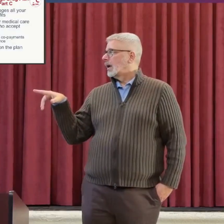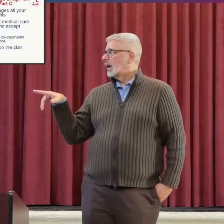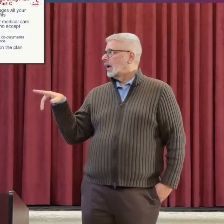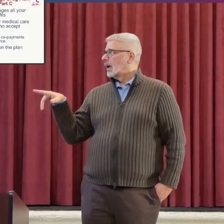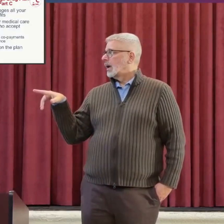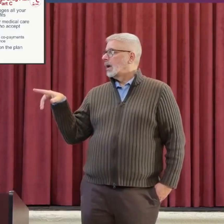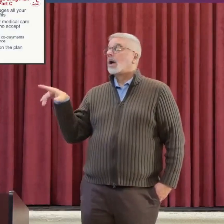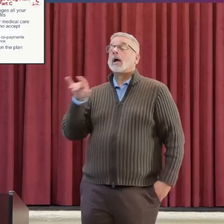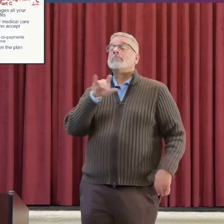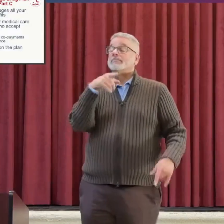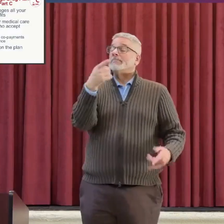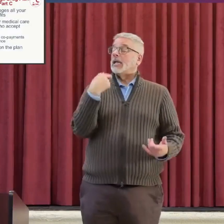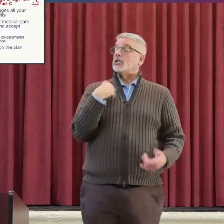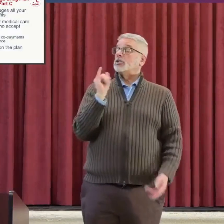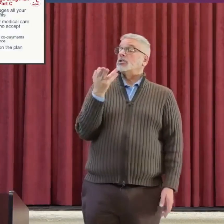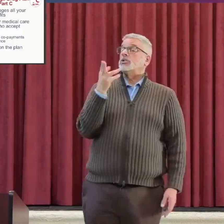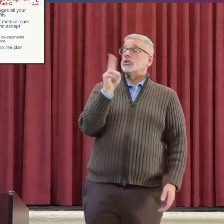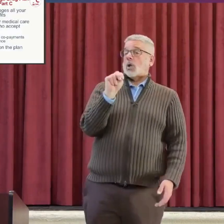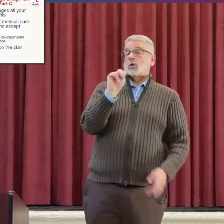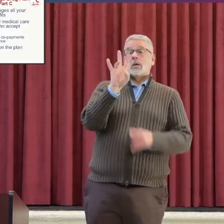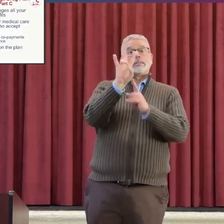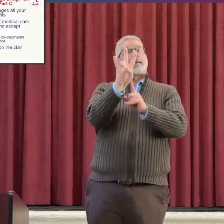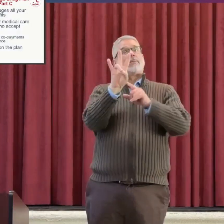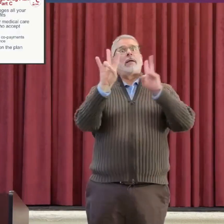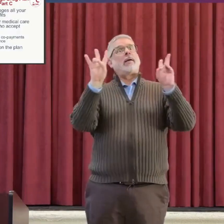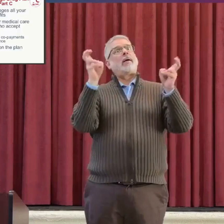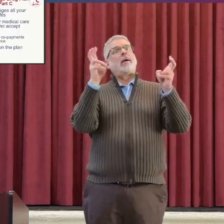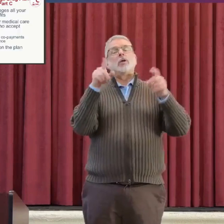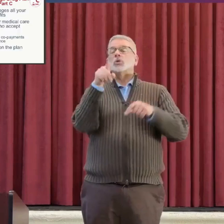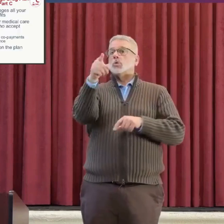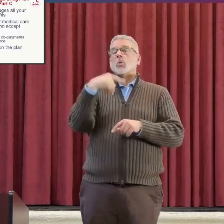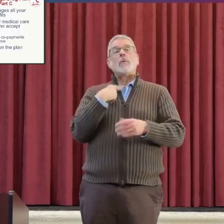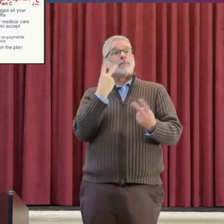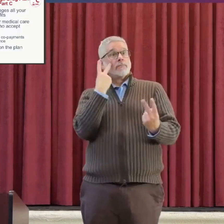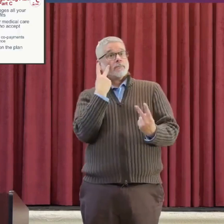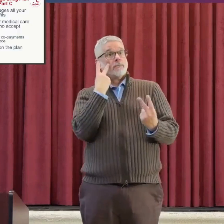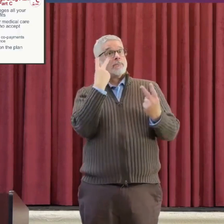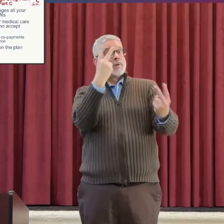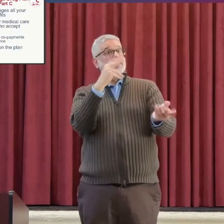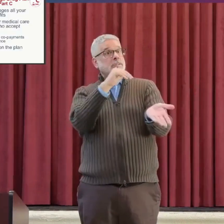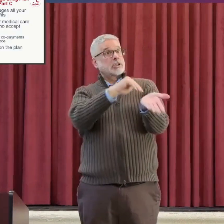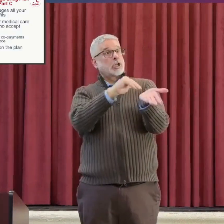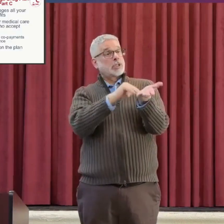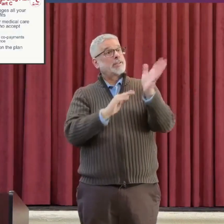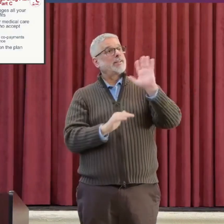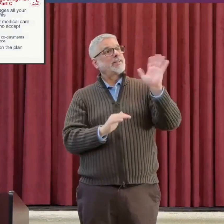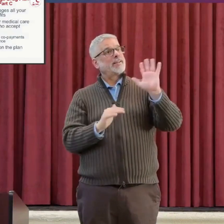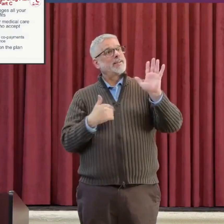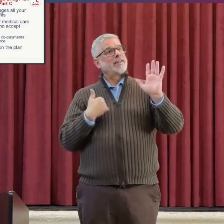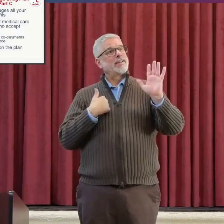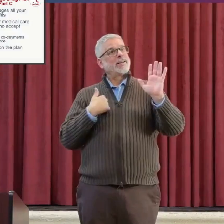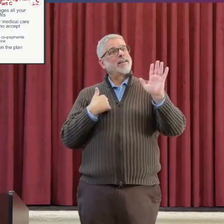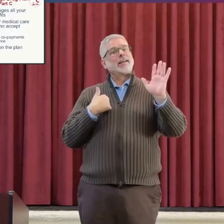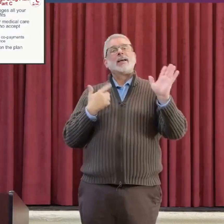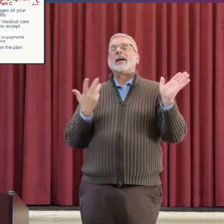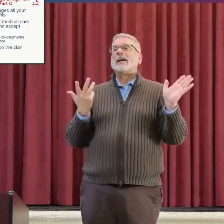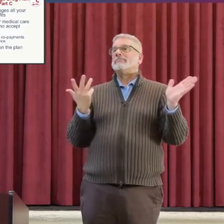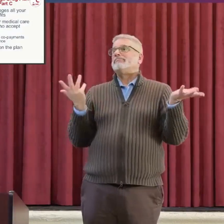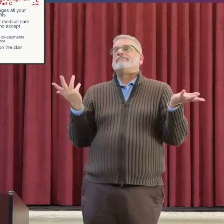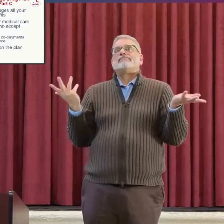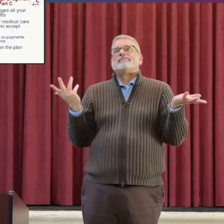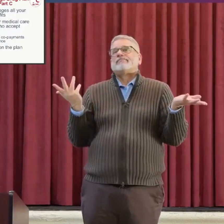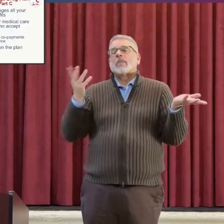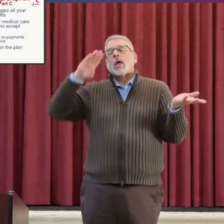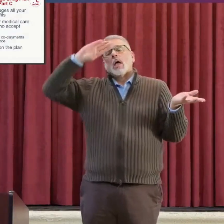say in January 7th, you went to see a doctor because you had